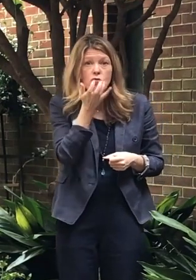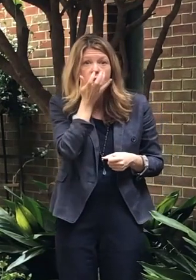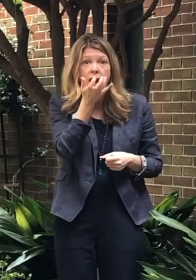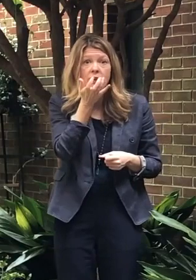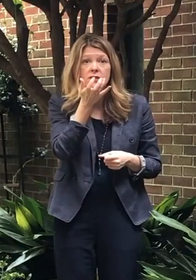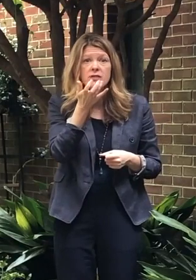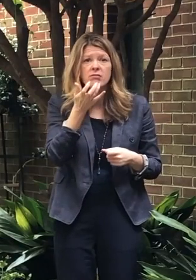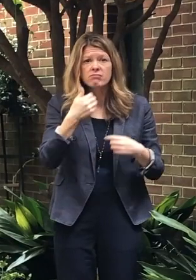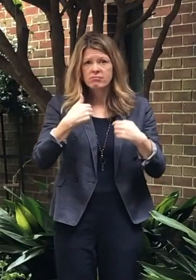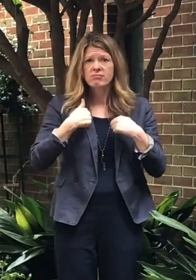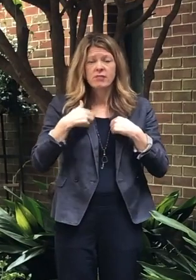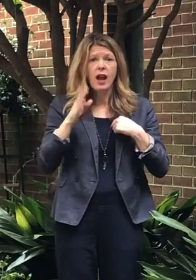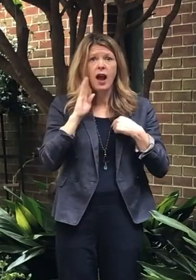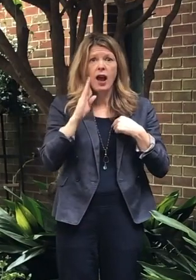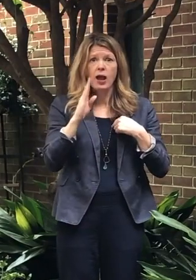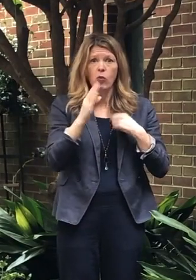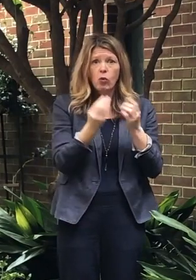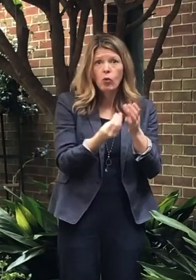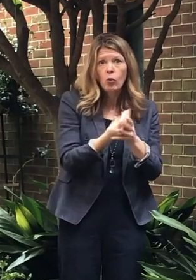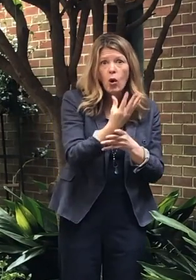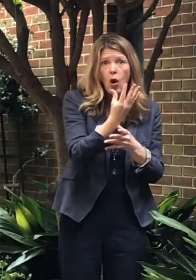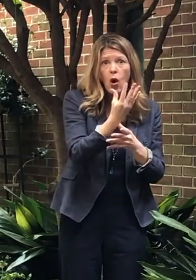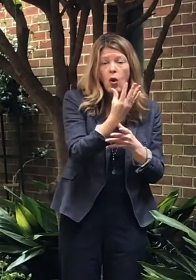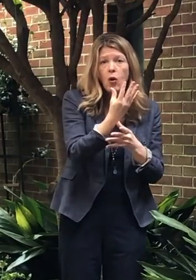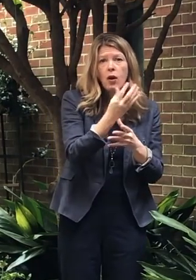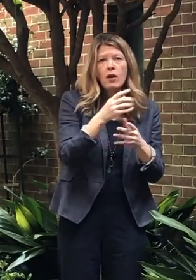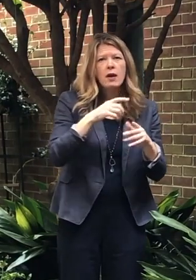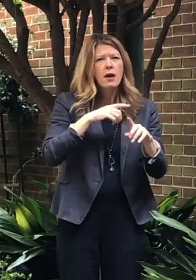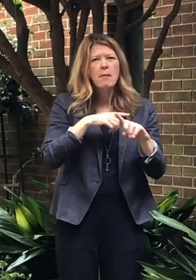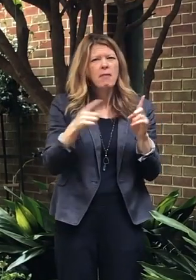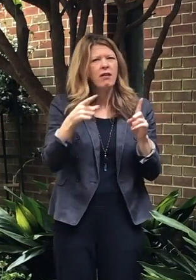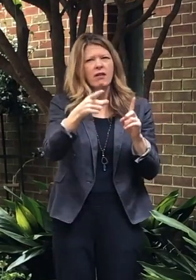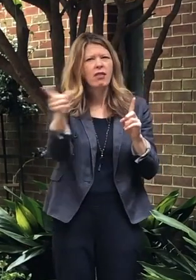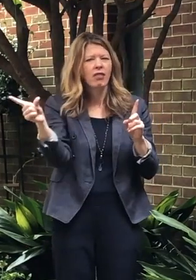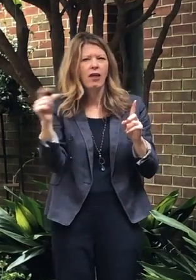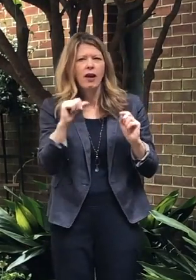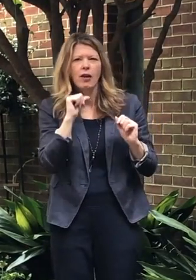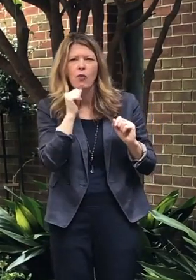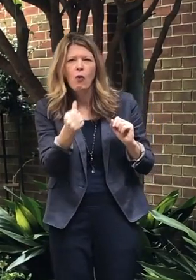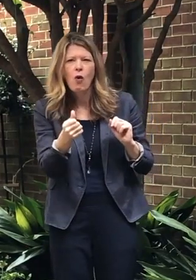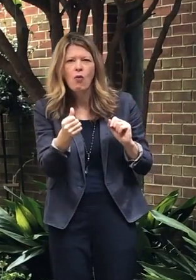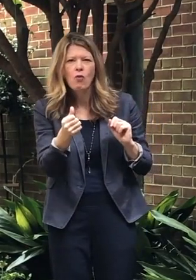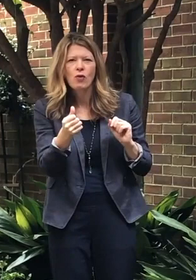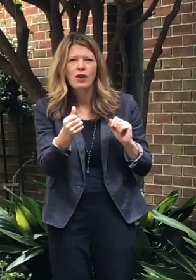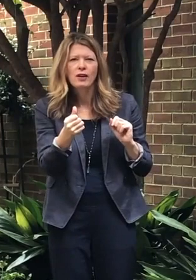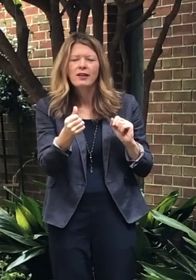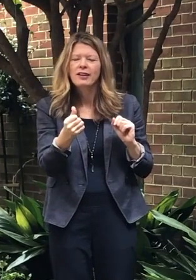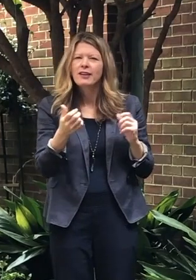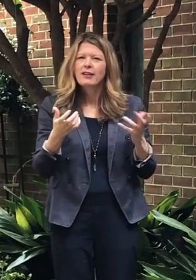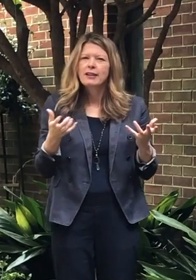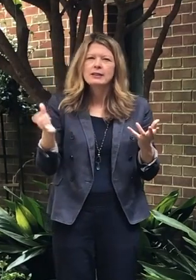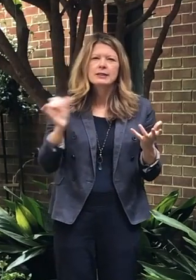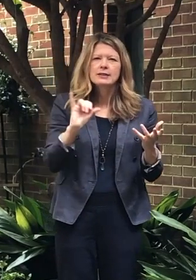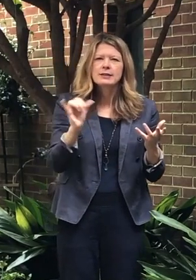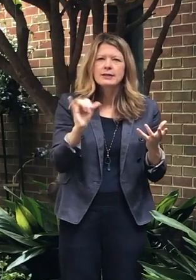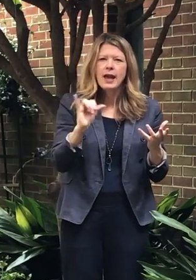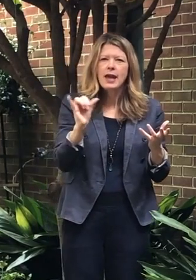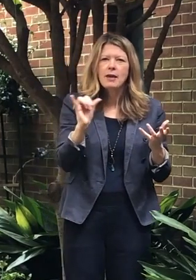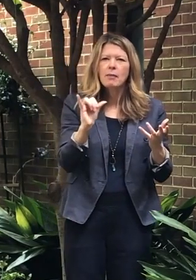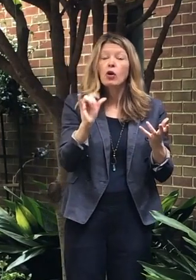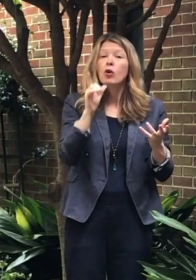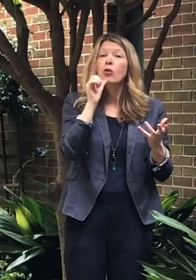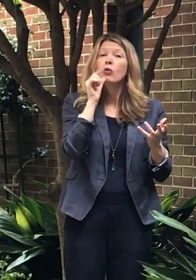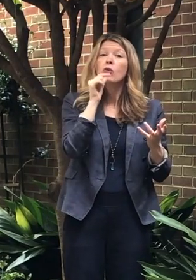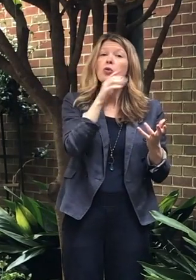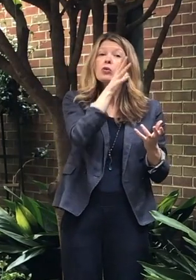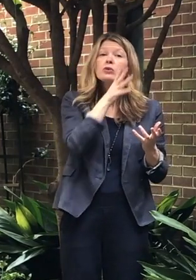not fill the hand of the reaper, nor the bosom of him who binds the sheaves, so that